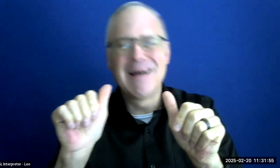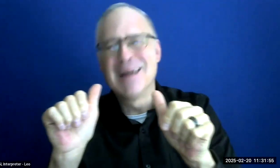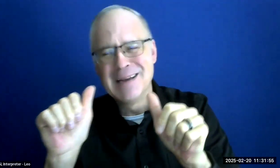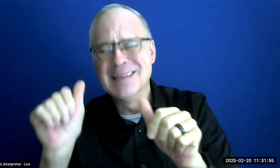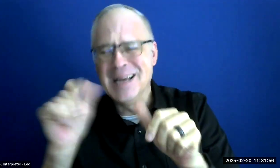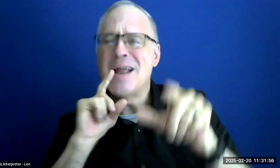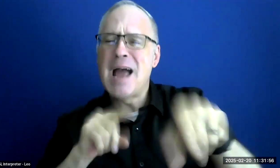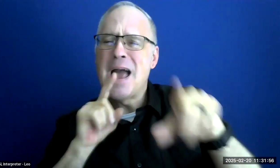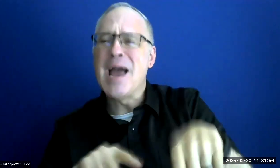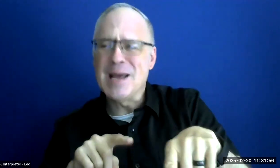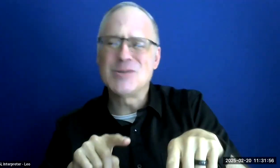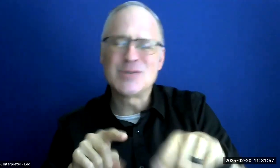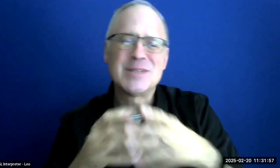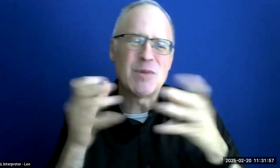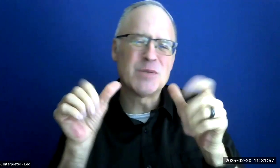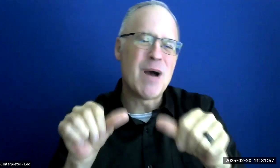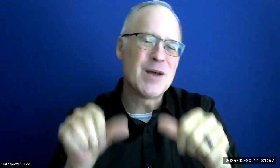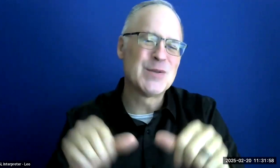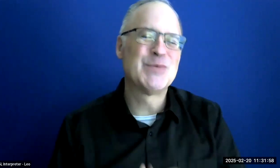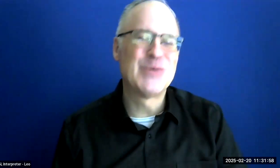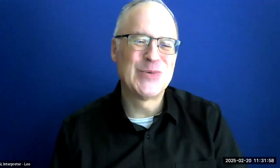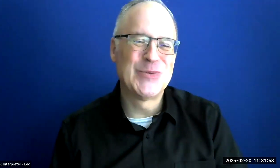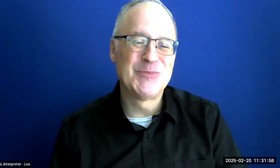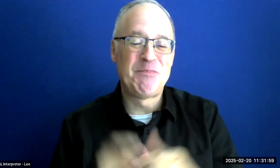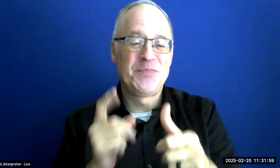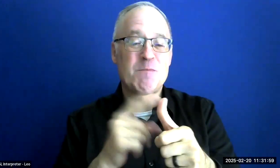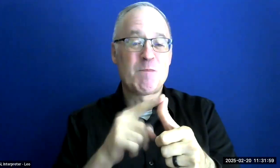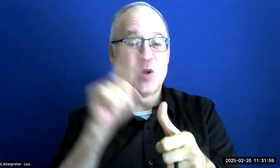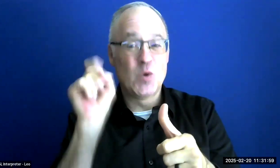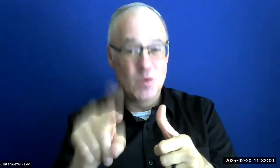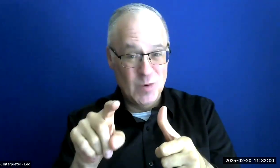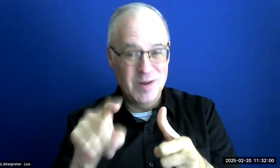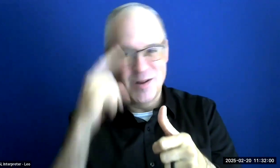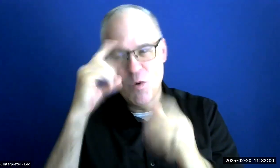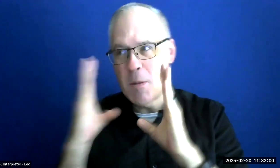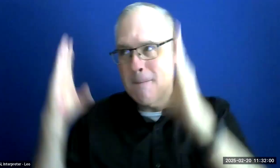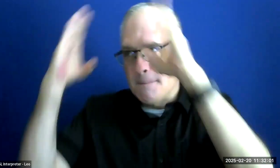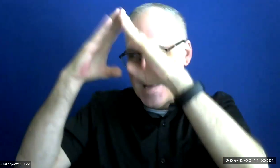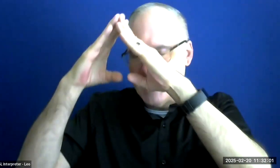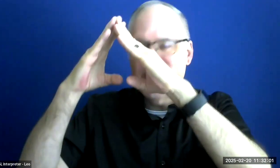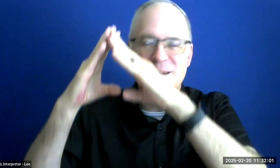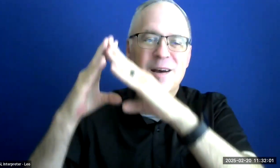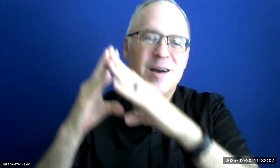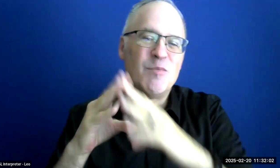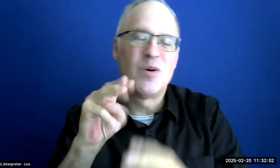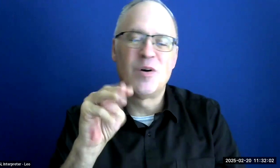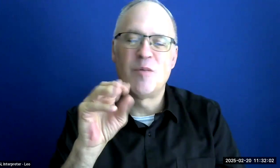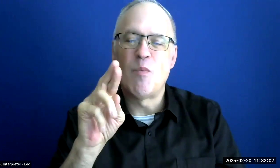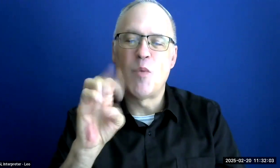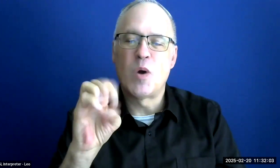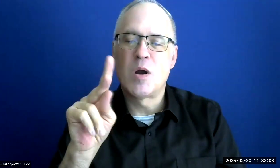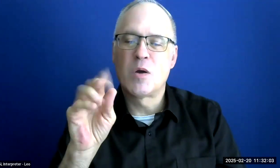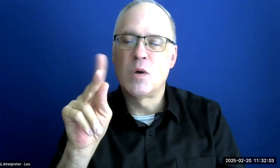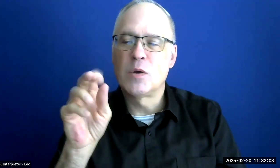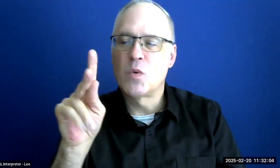much as we can. So my very first question is for Bishop Moore-Cocoy. If every region